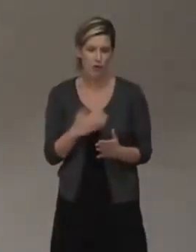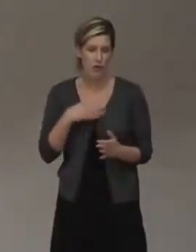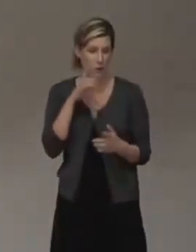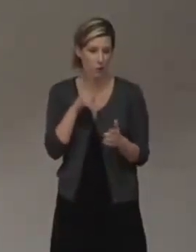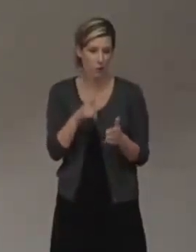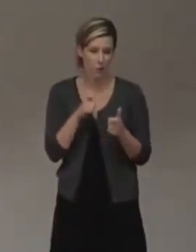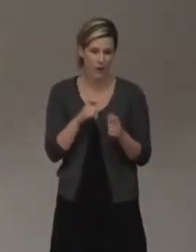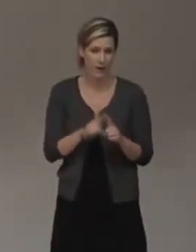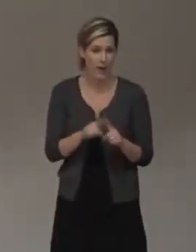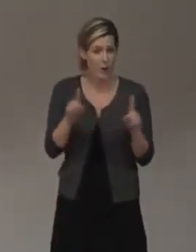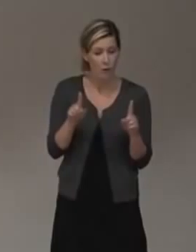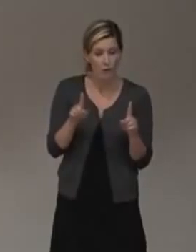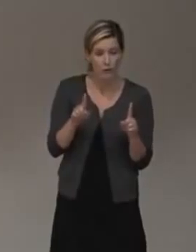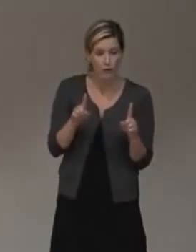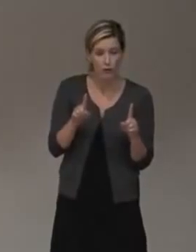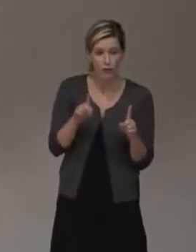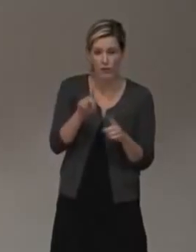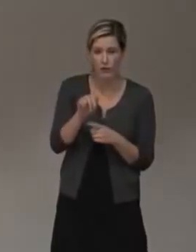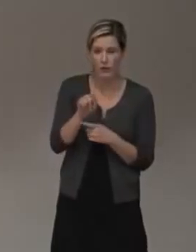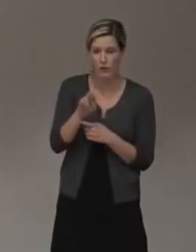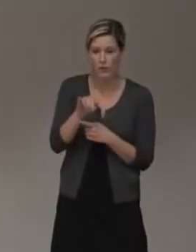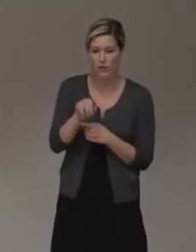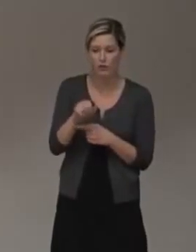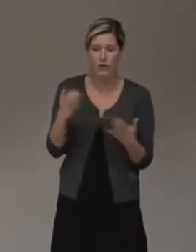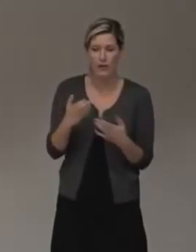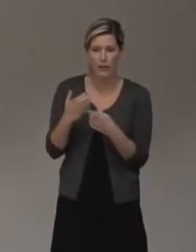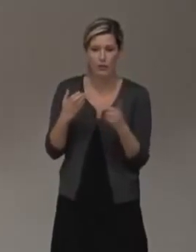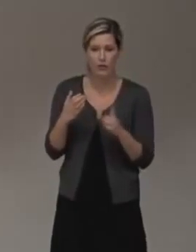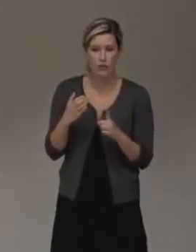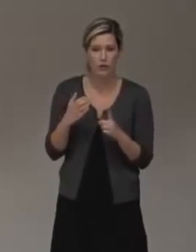However, is Katrina here?